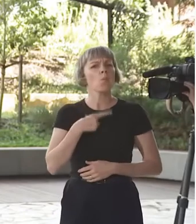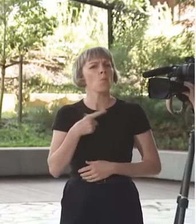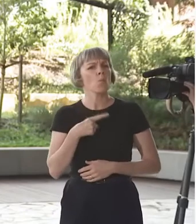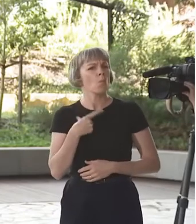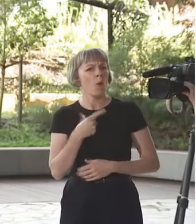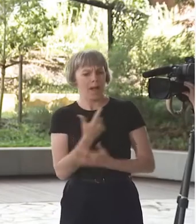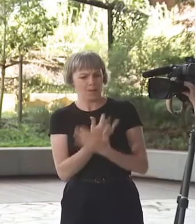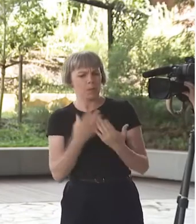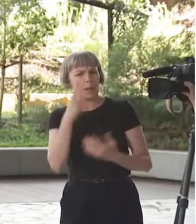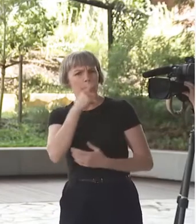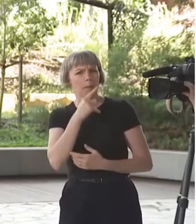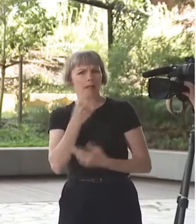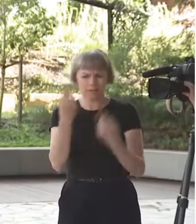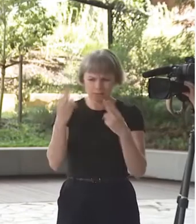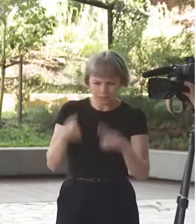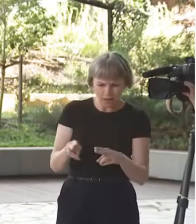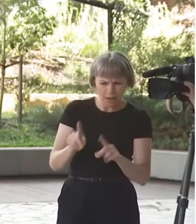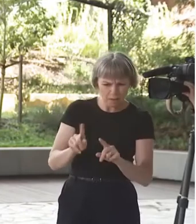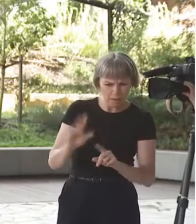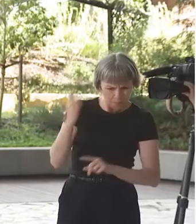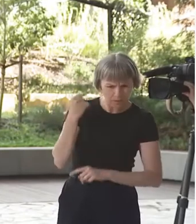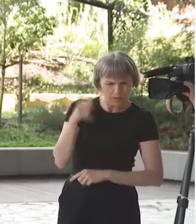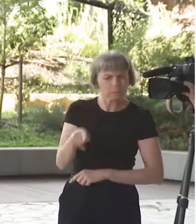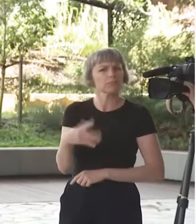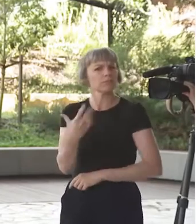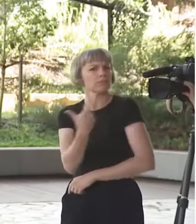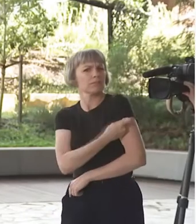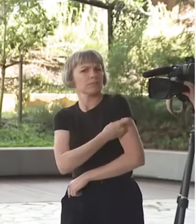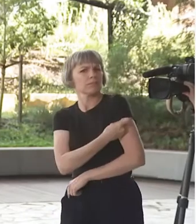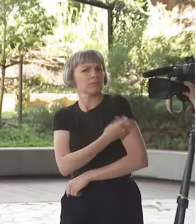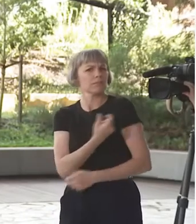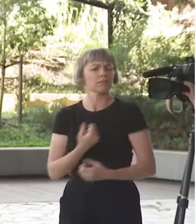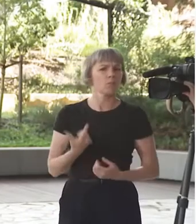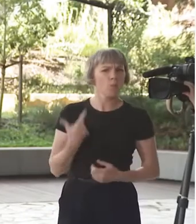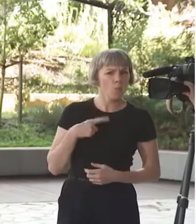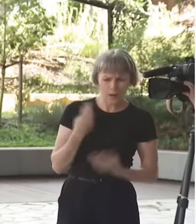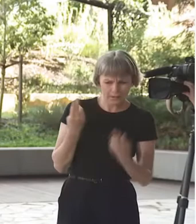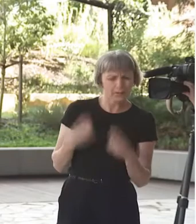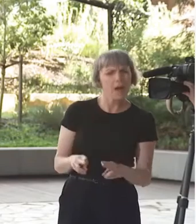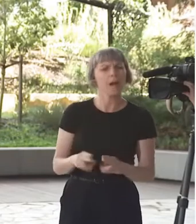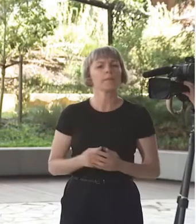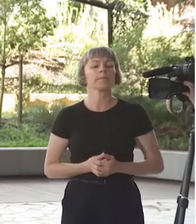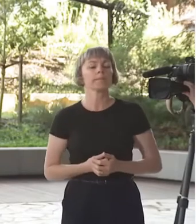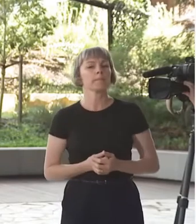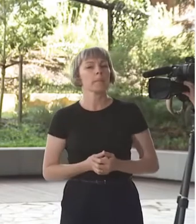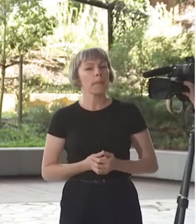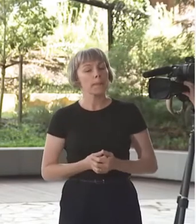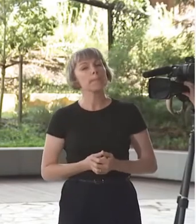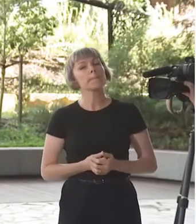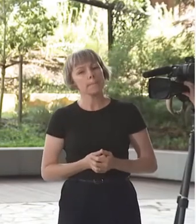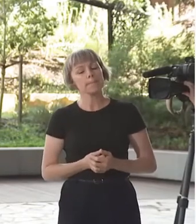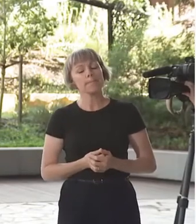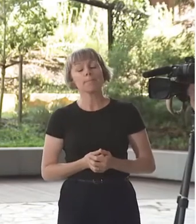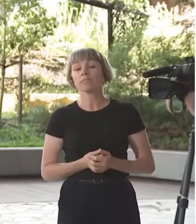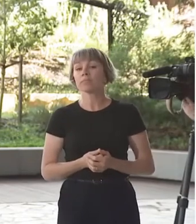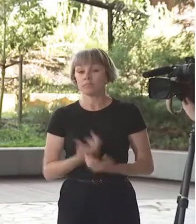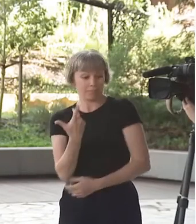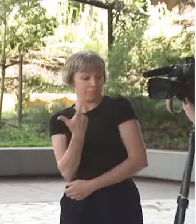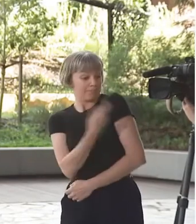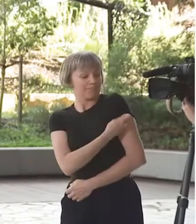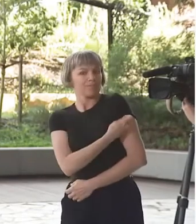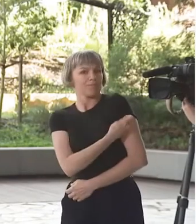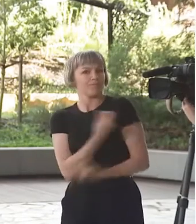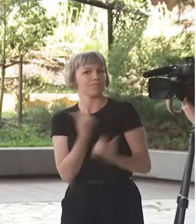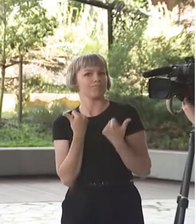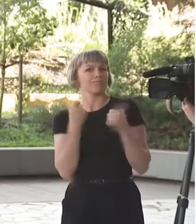dying? So vaccinations work really well, but they're not, they can't